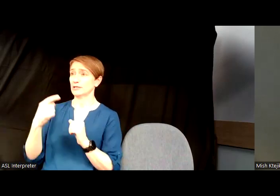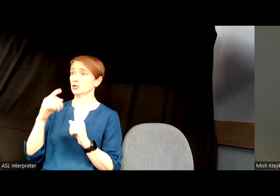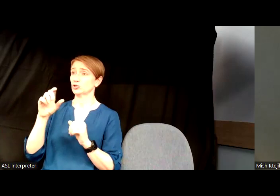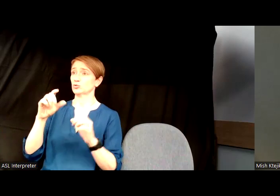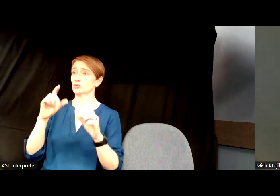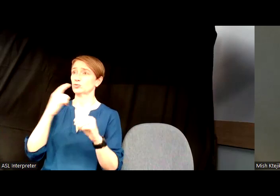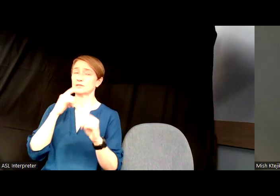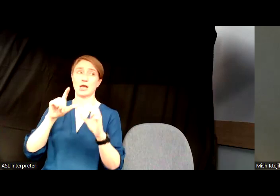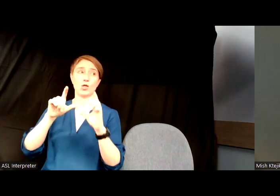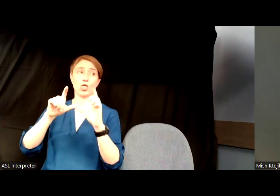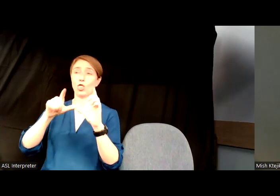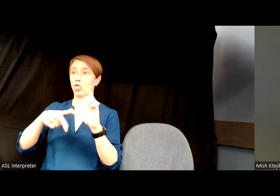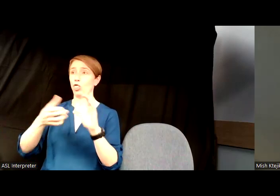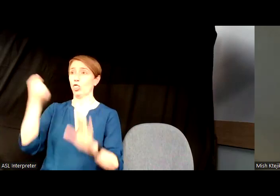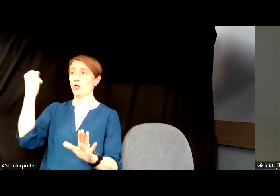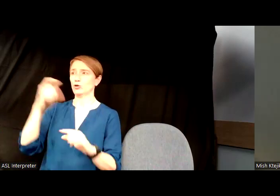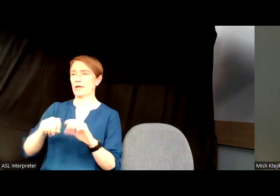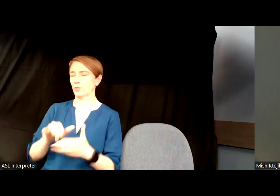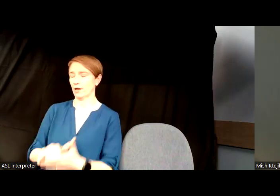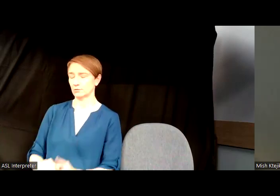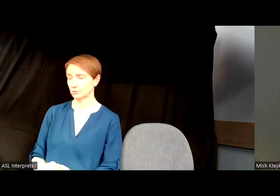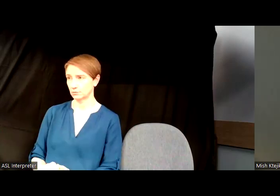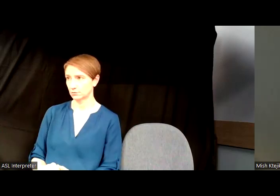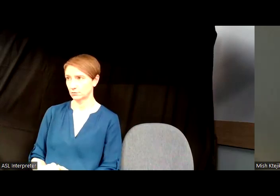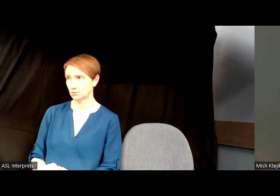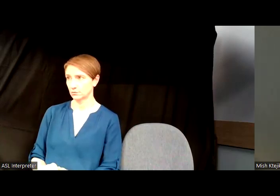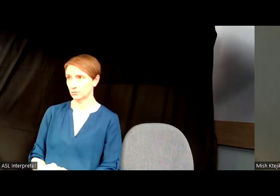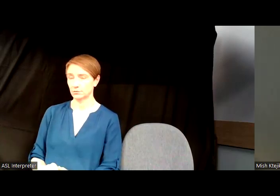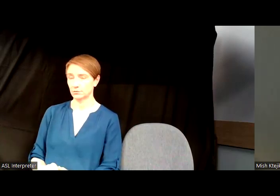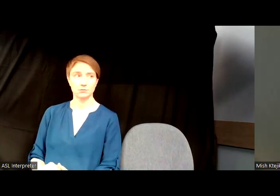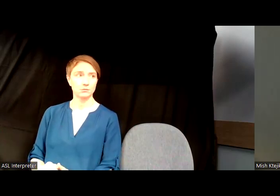yank the license because you're not in good standing, I don't know that we can.